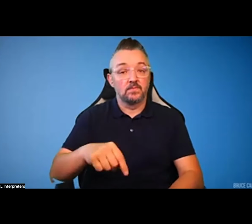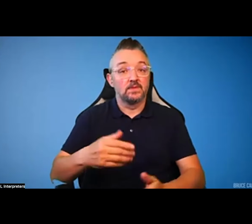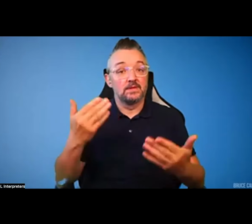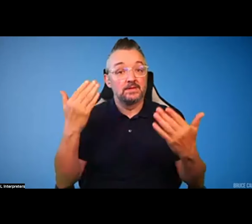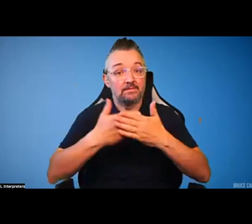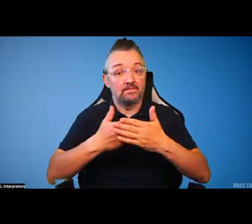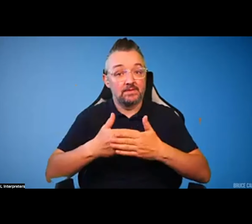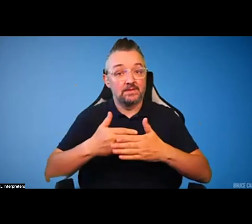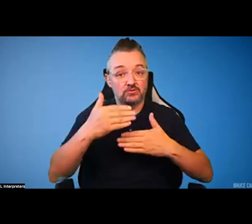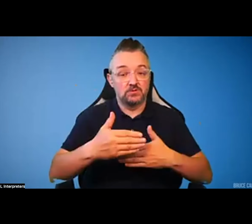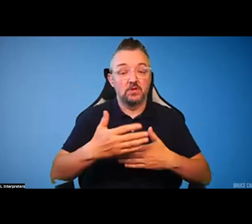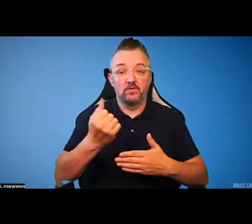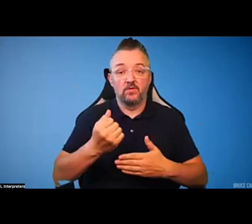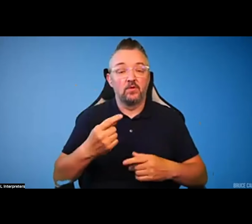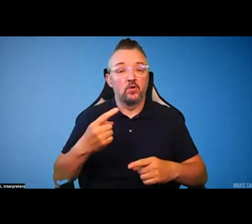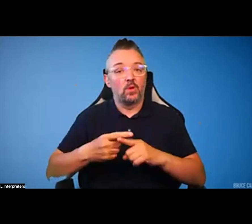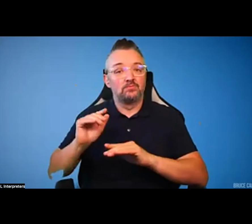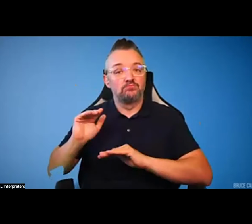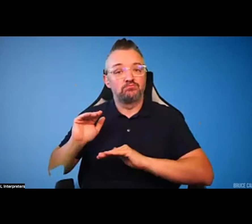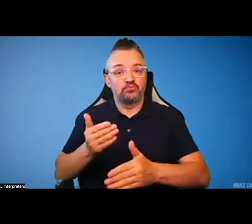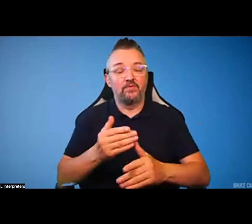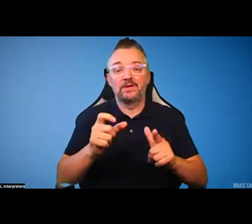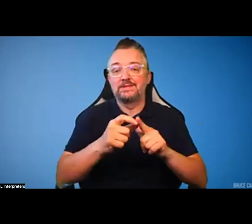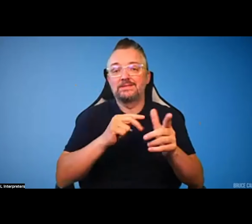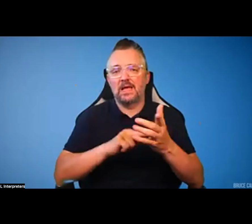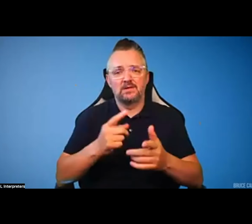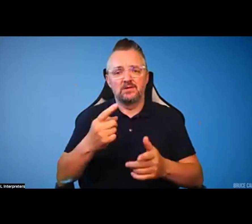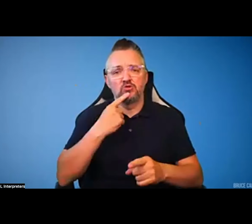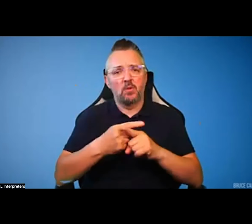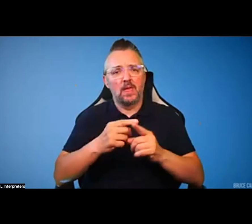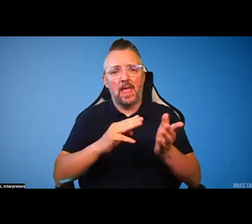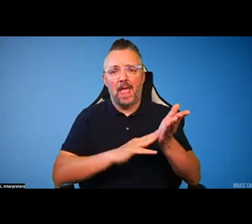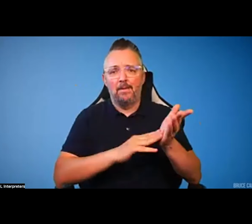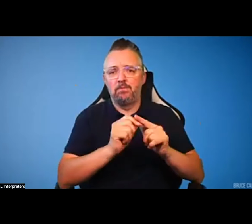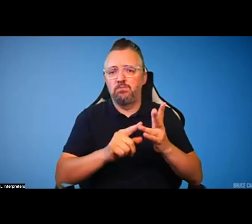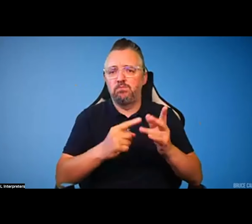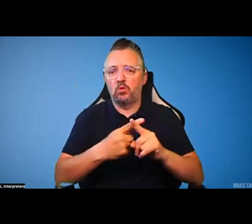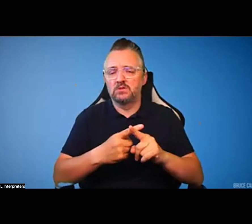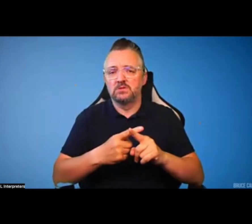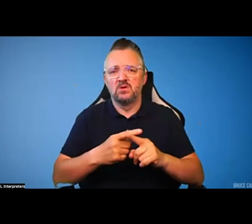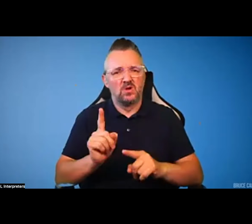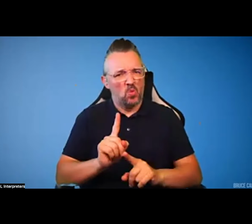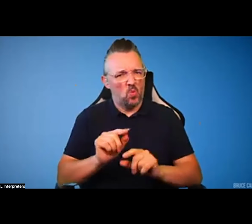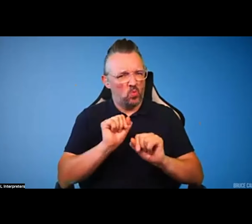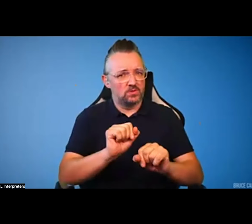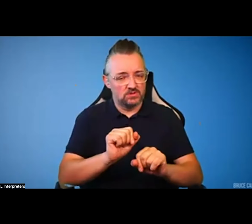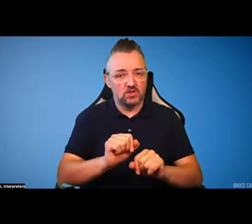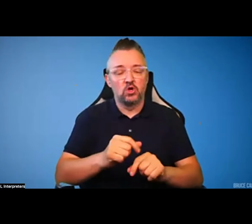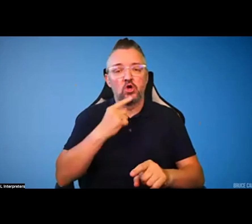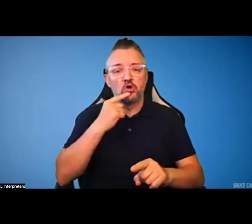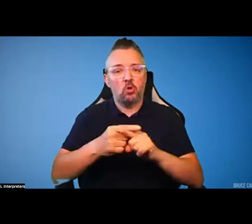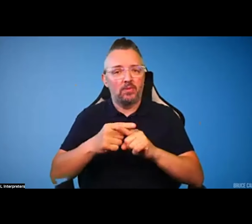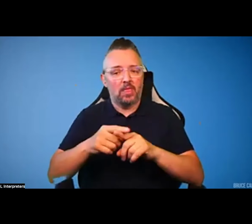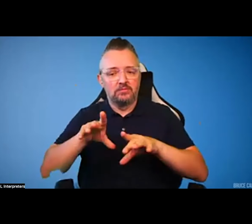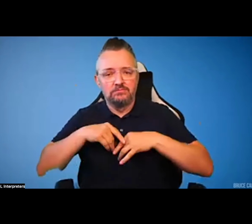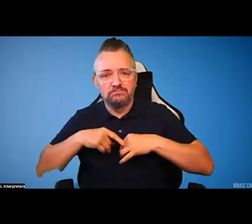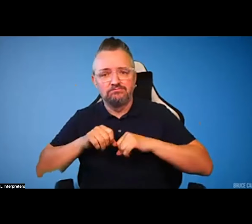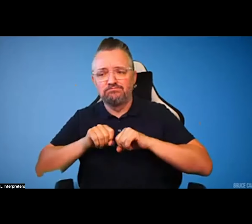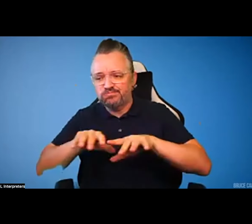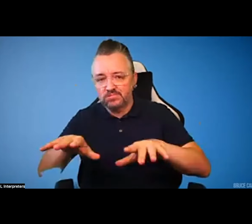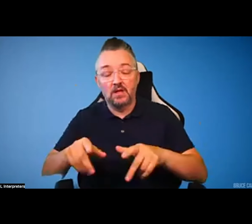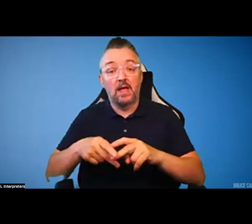got a quick introduction from Dan about what is monkeypox. We'll talk a little bit about the epidemiology, what happens